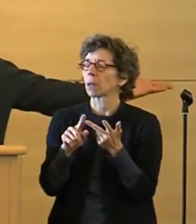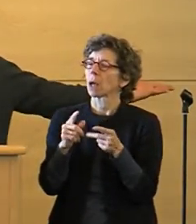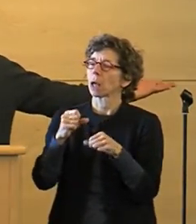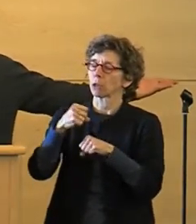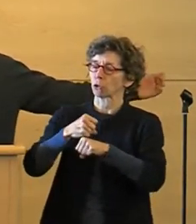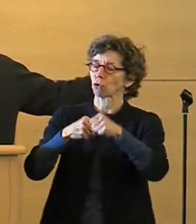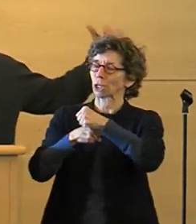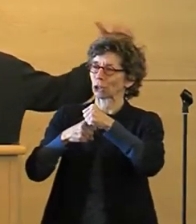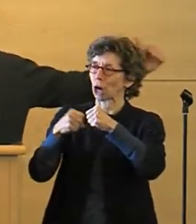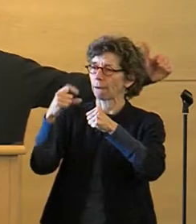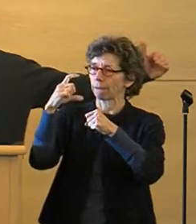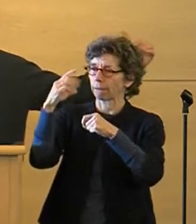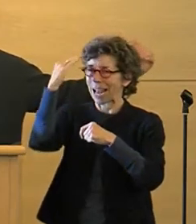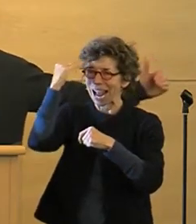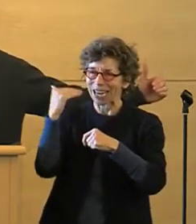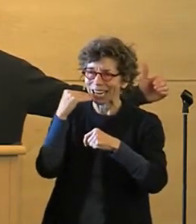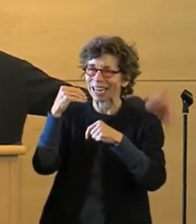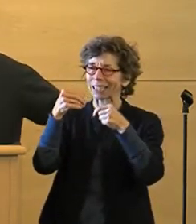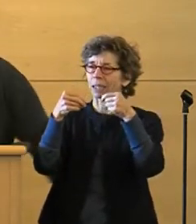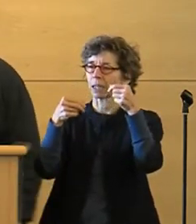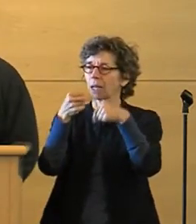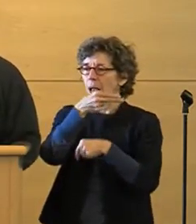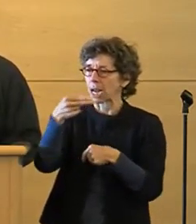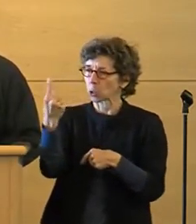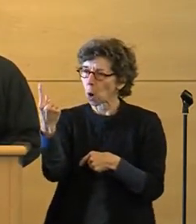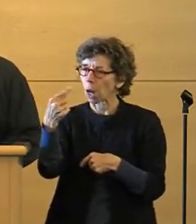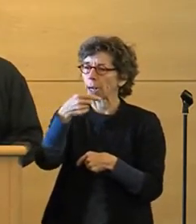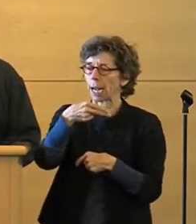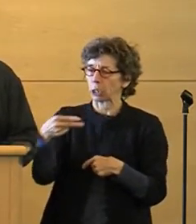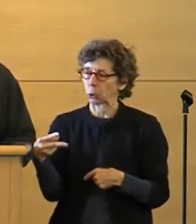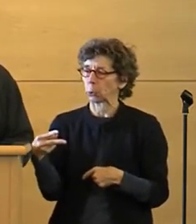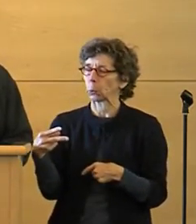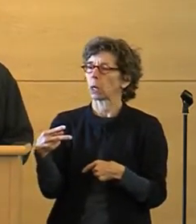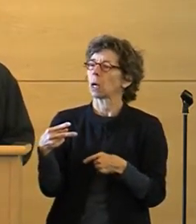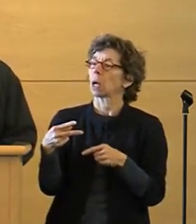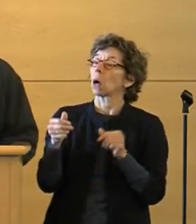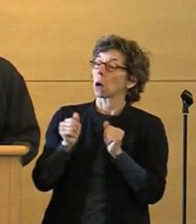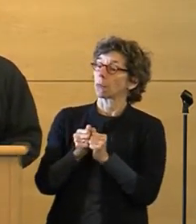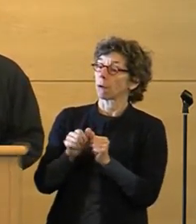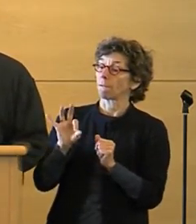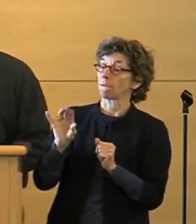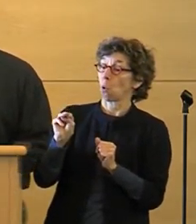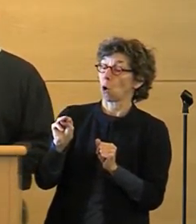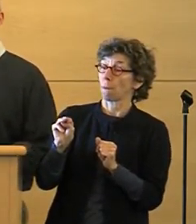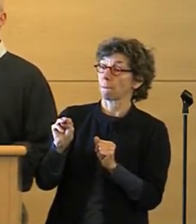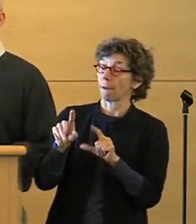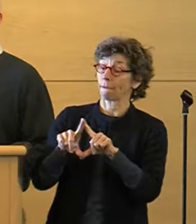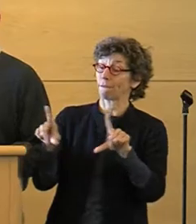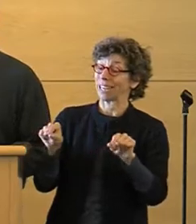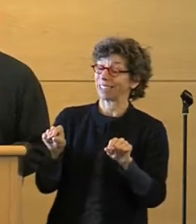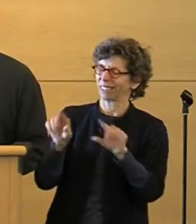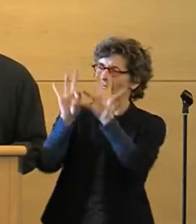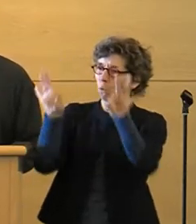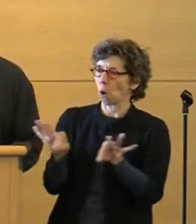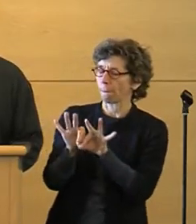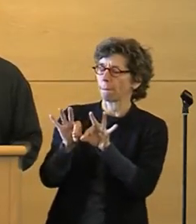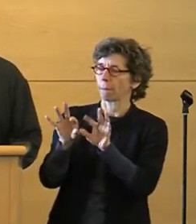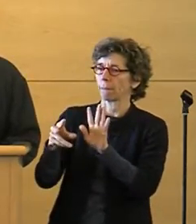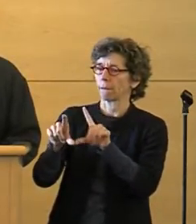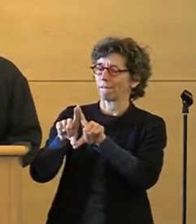required fields are in red, on a form field. That's not going to work for somebody that can't tell if the text is red.